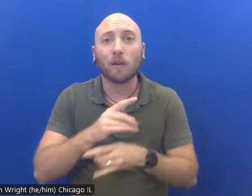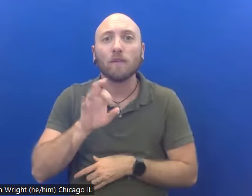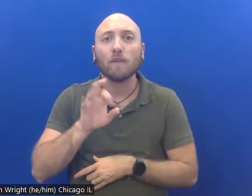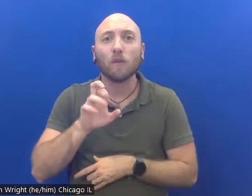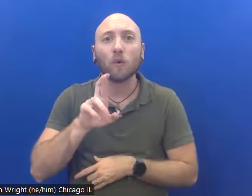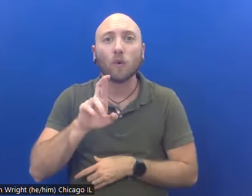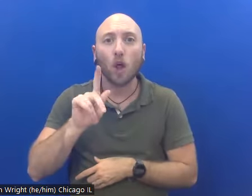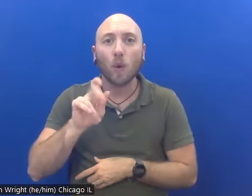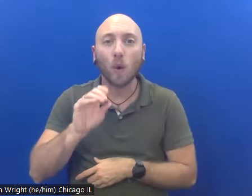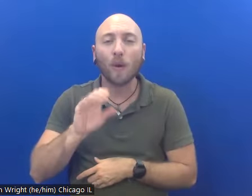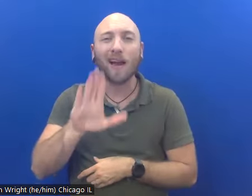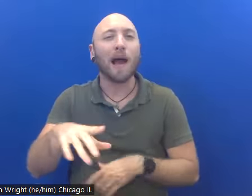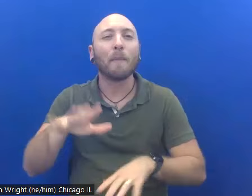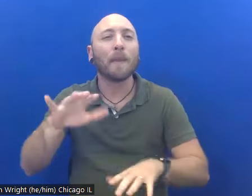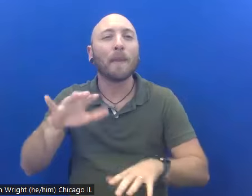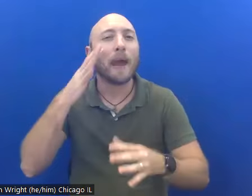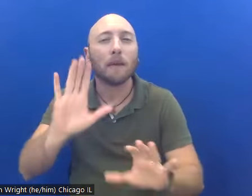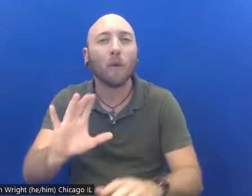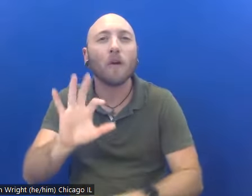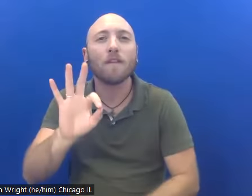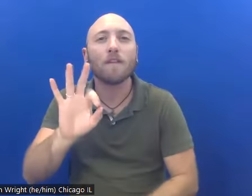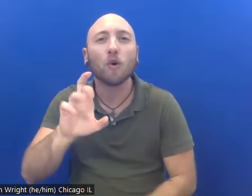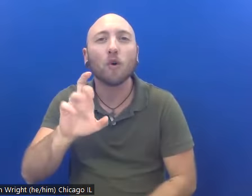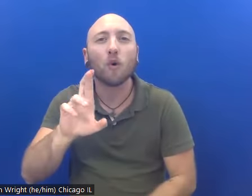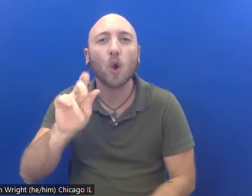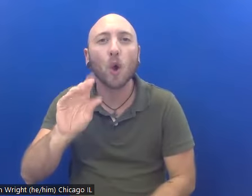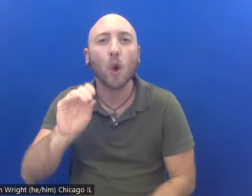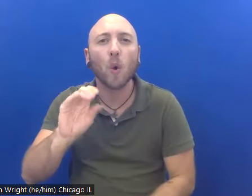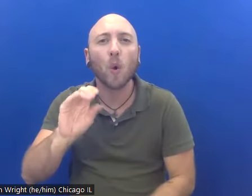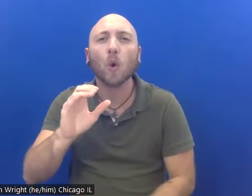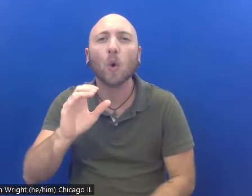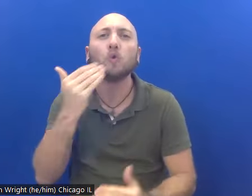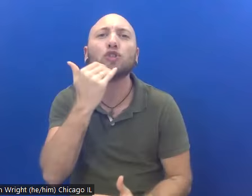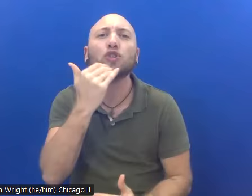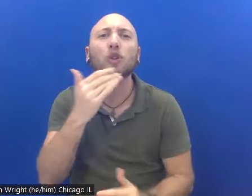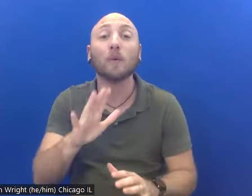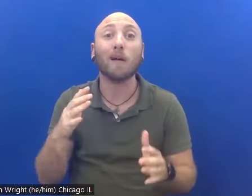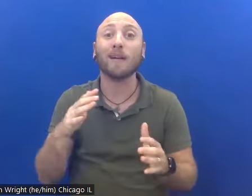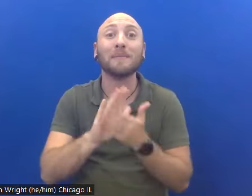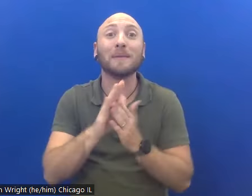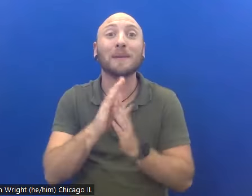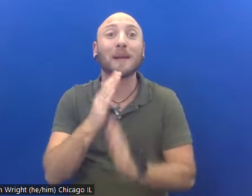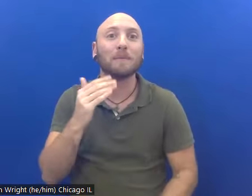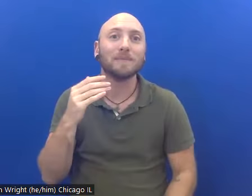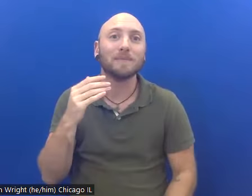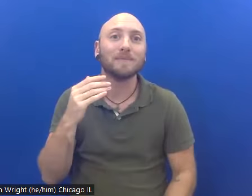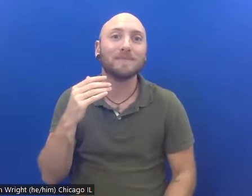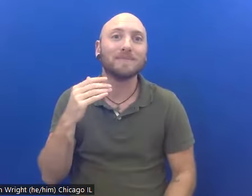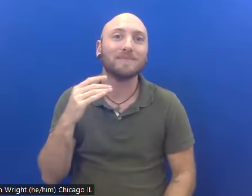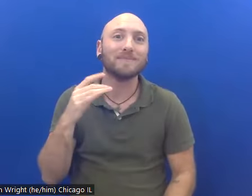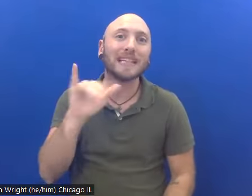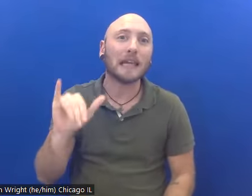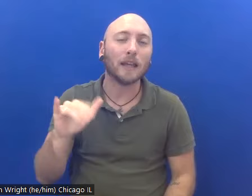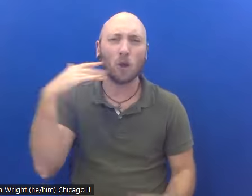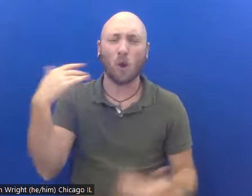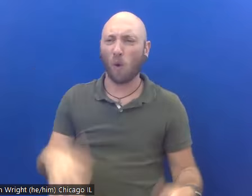and I was not comfortable with that. Then I started going to whiskey because that's a man's drink, whiskey. And I finished